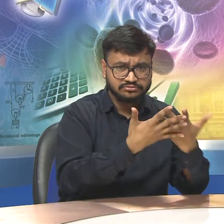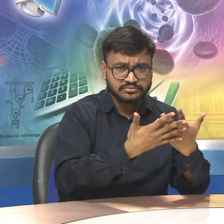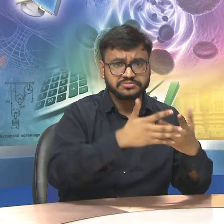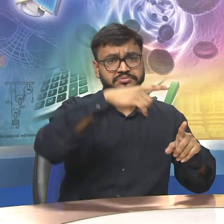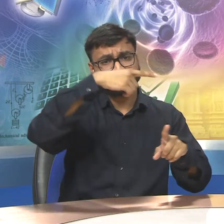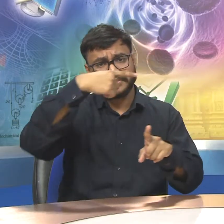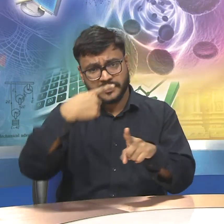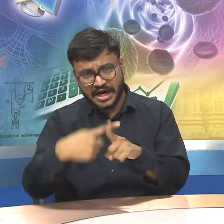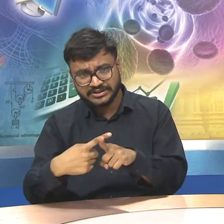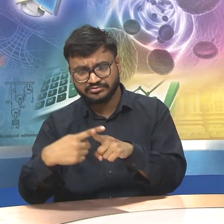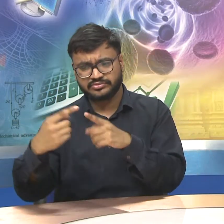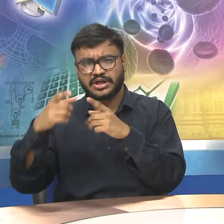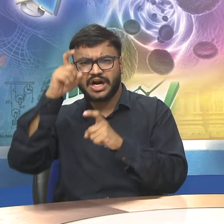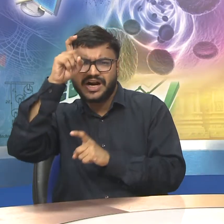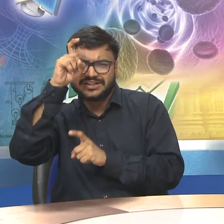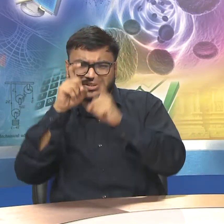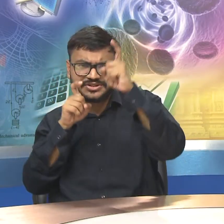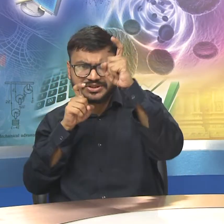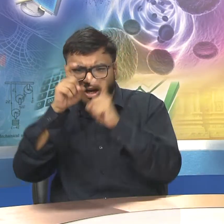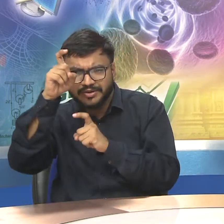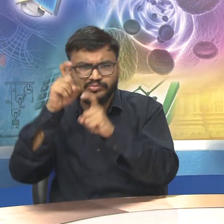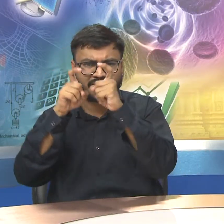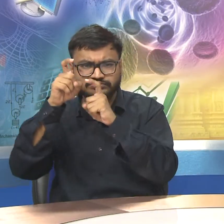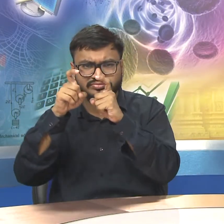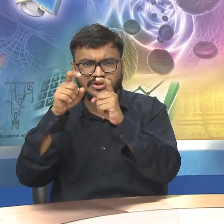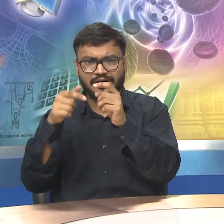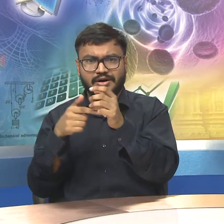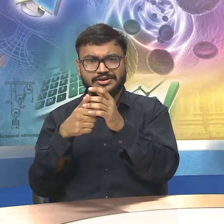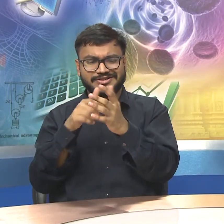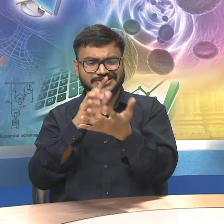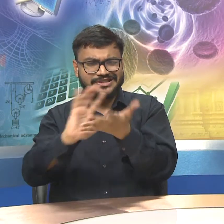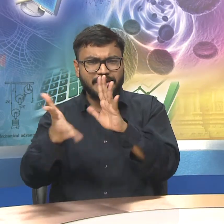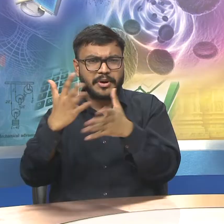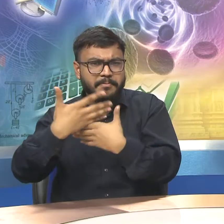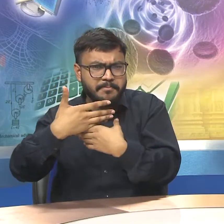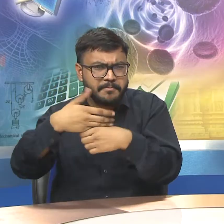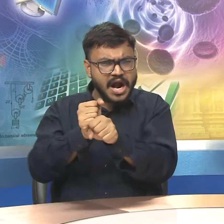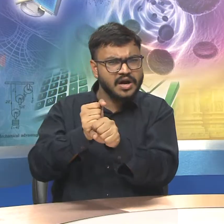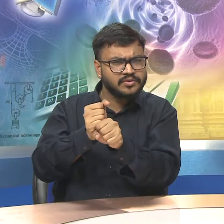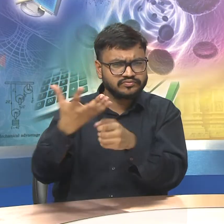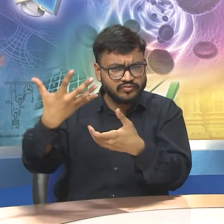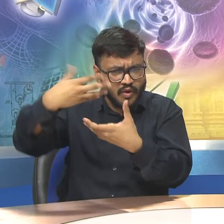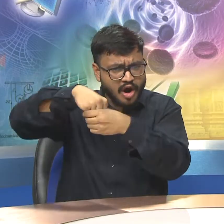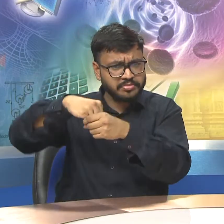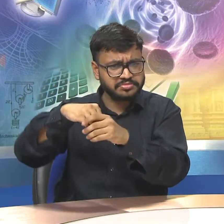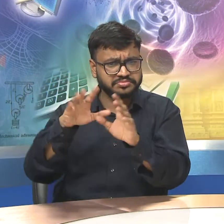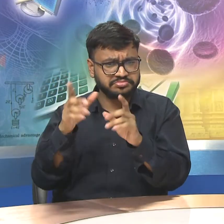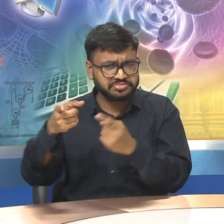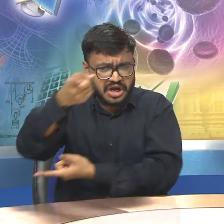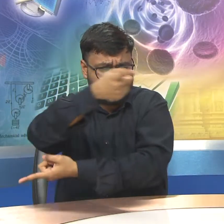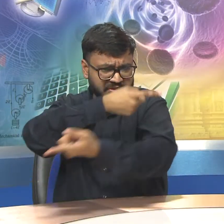True and false. Both manual and non-manual components are important to make a sign.